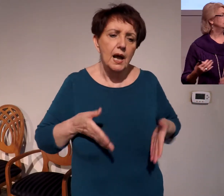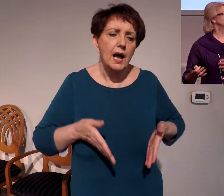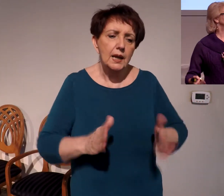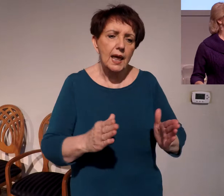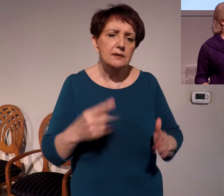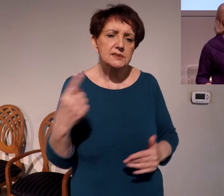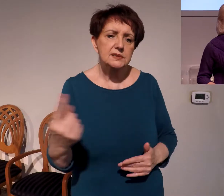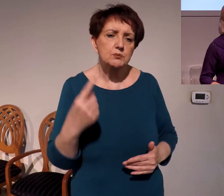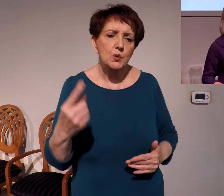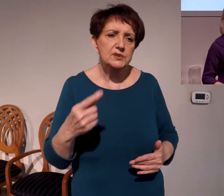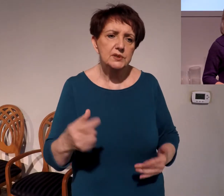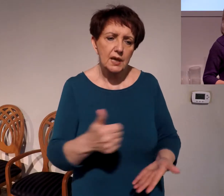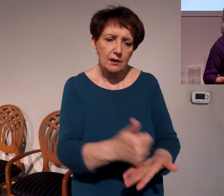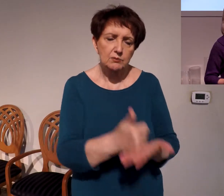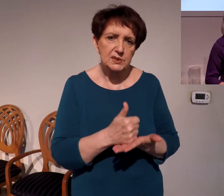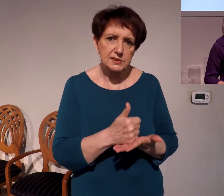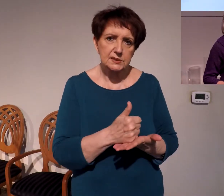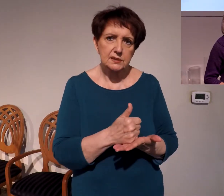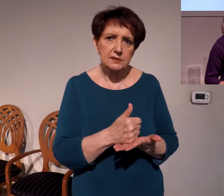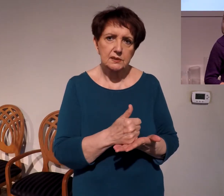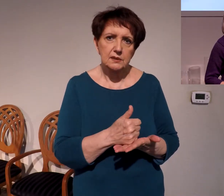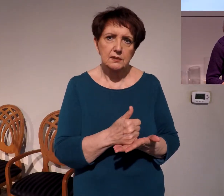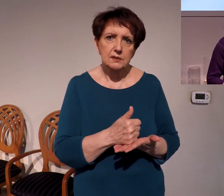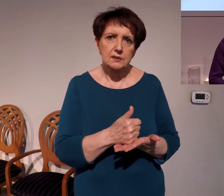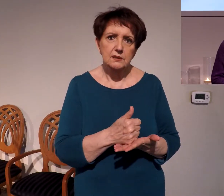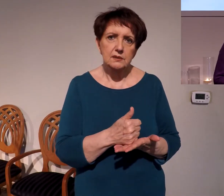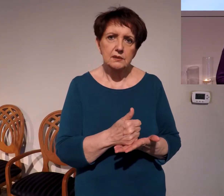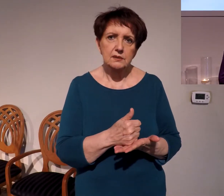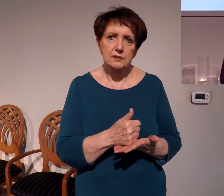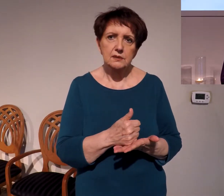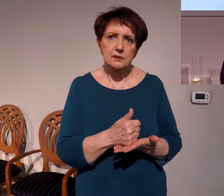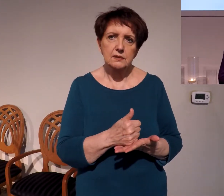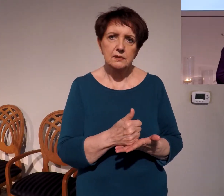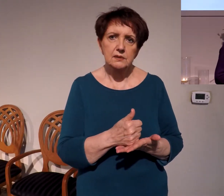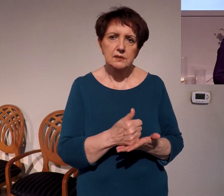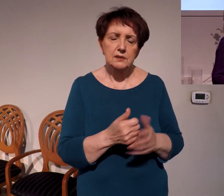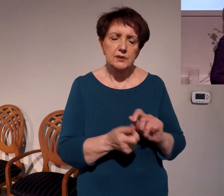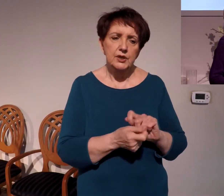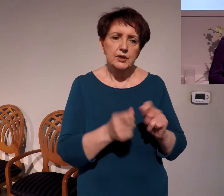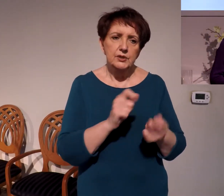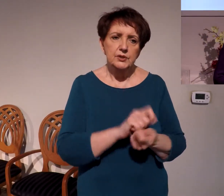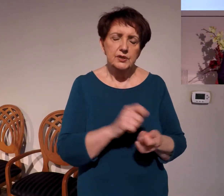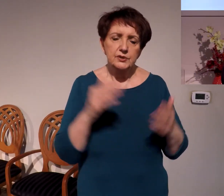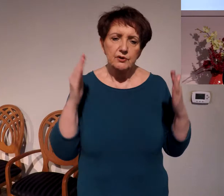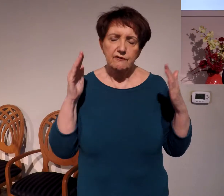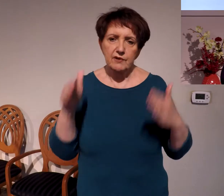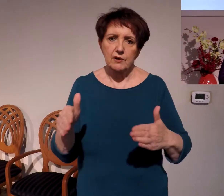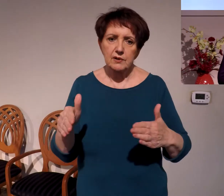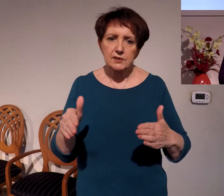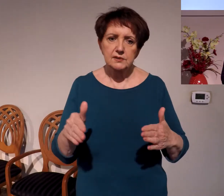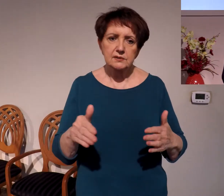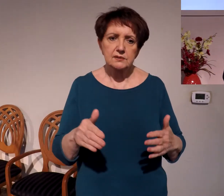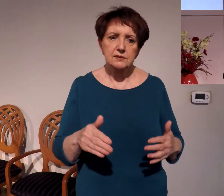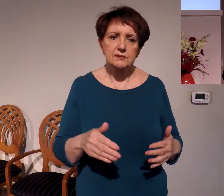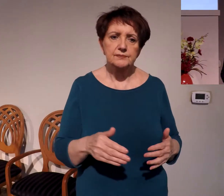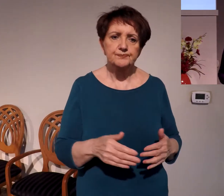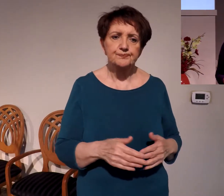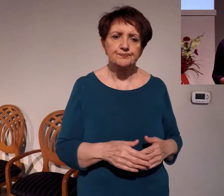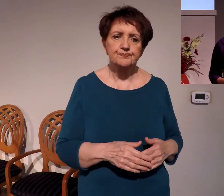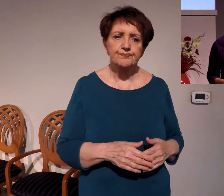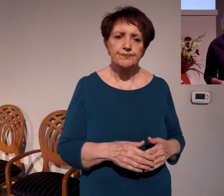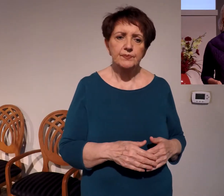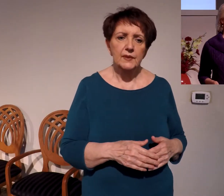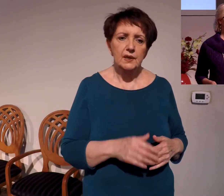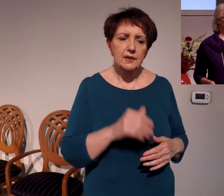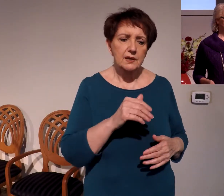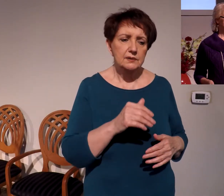us into a spiritual point of view instead of insisting on our anxious or